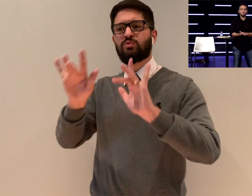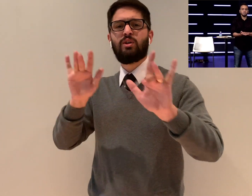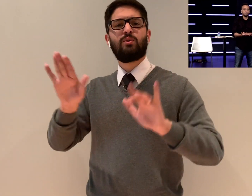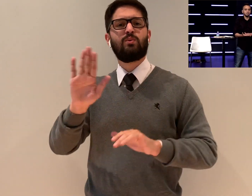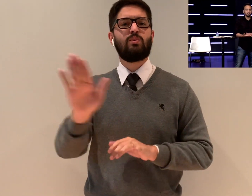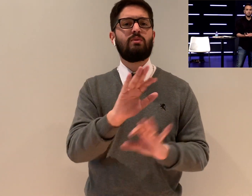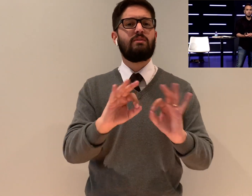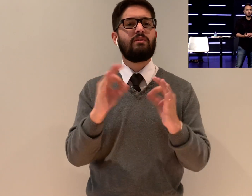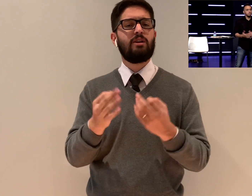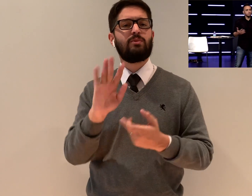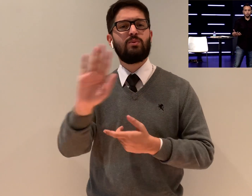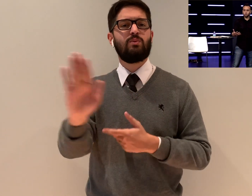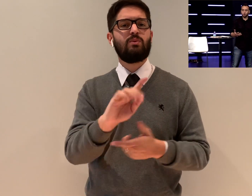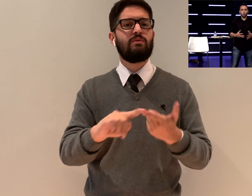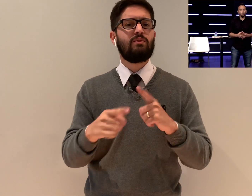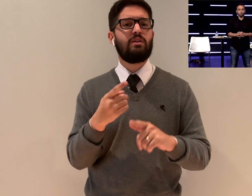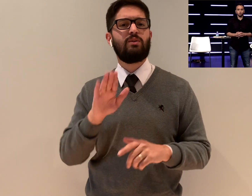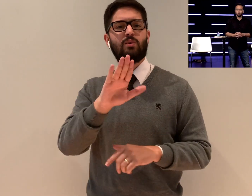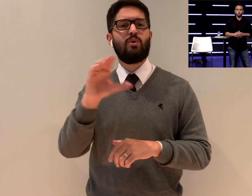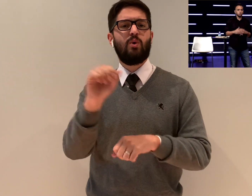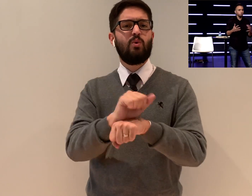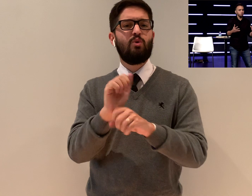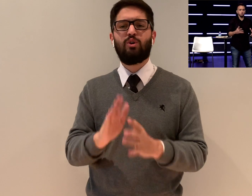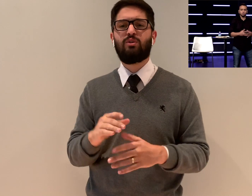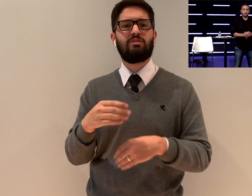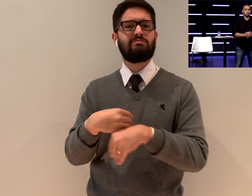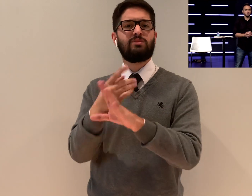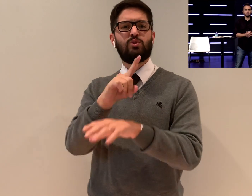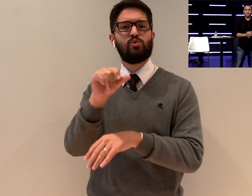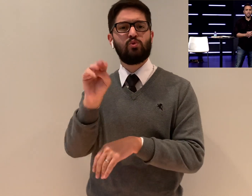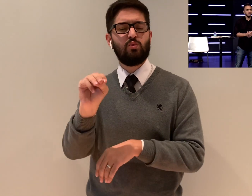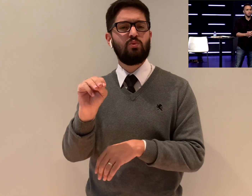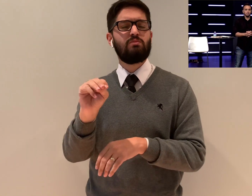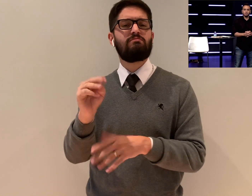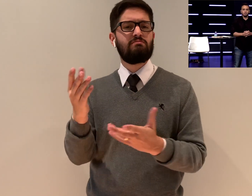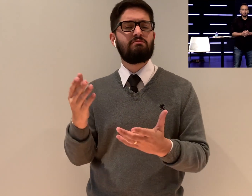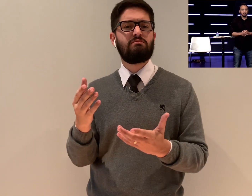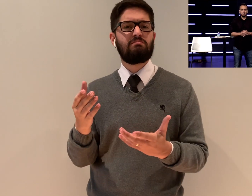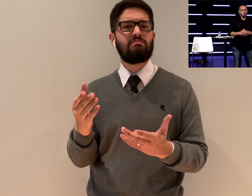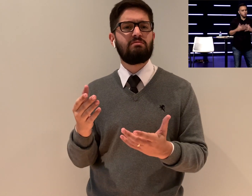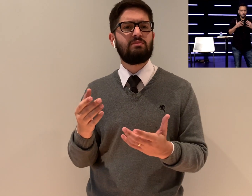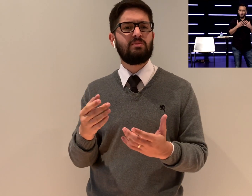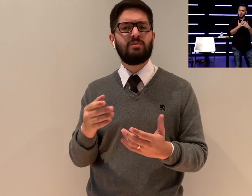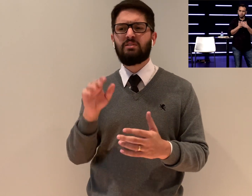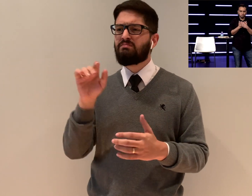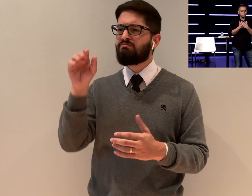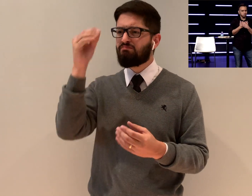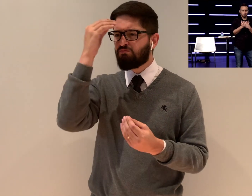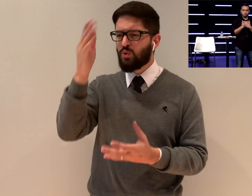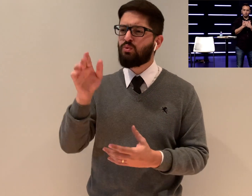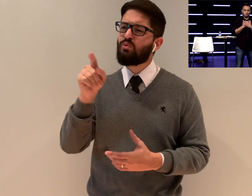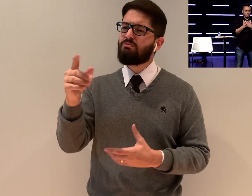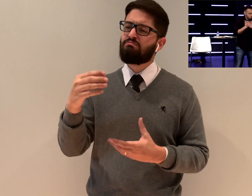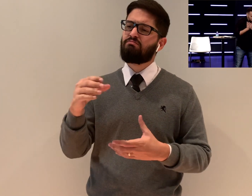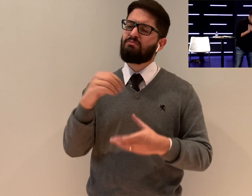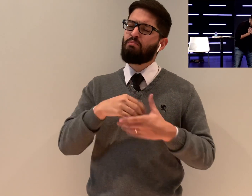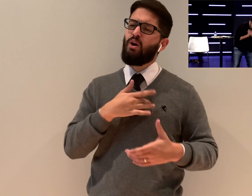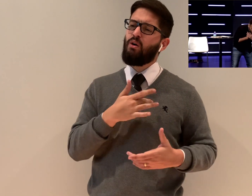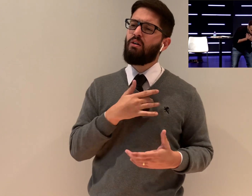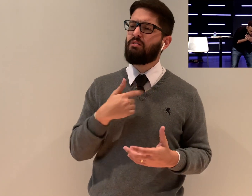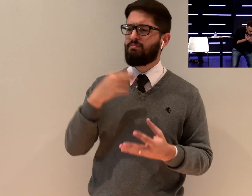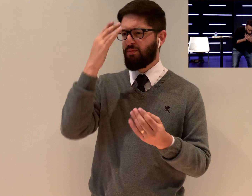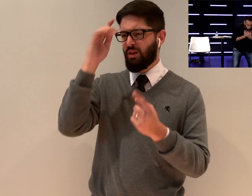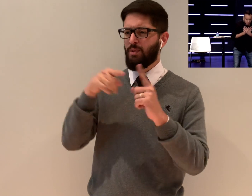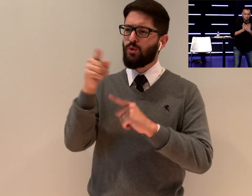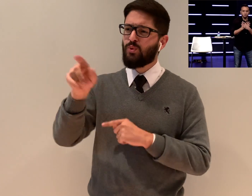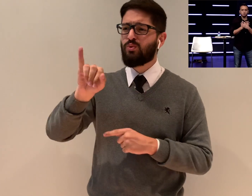friends. Reach out to your coworker, do a Zoom video chat with them and say, hey, you're in my heart. I'm thinking